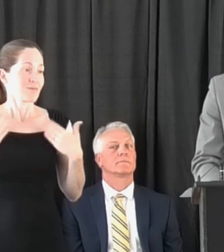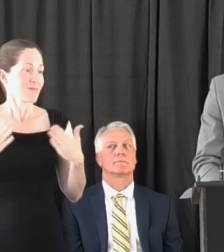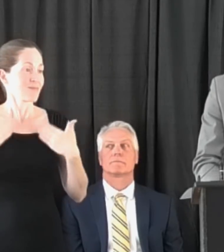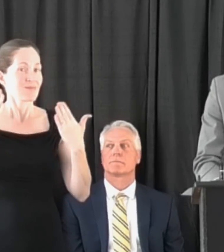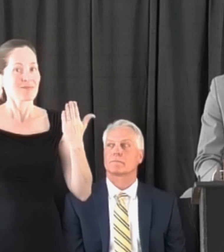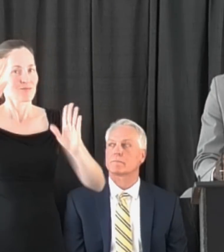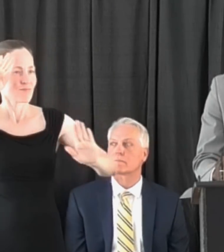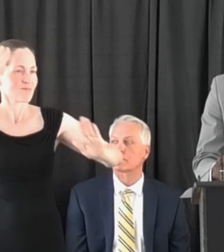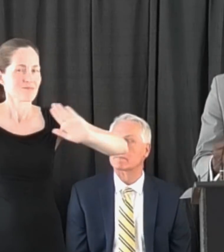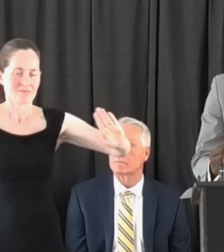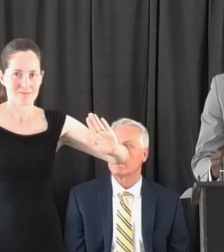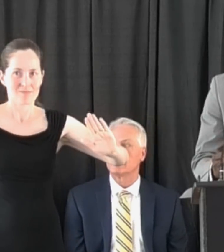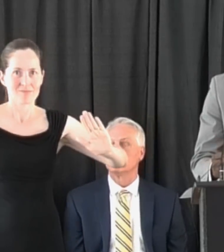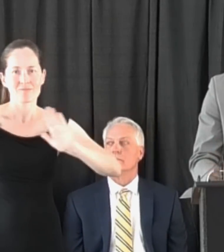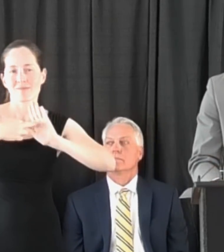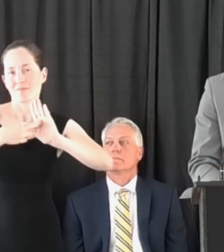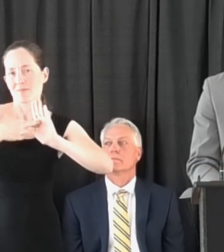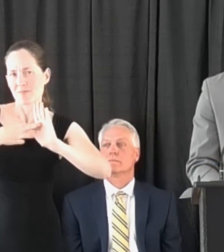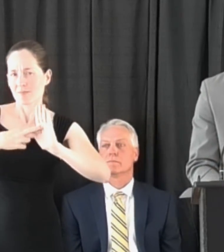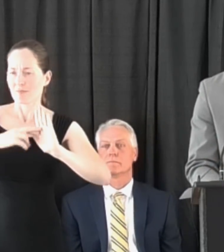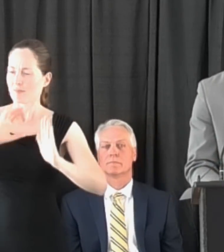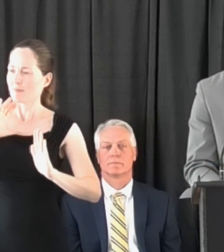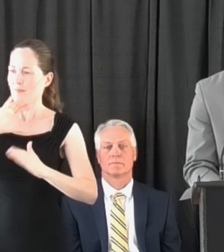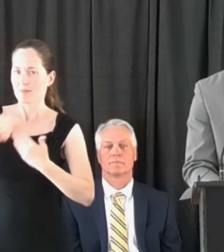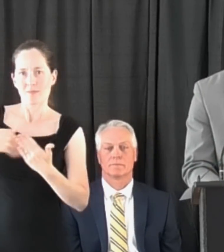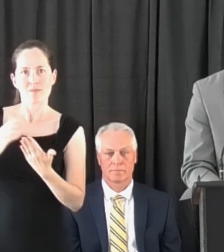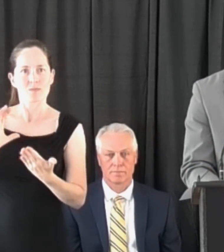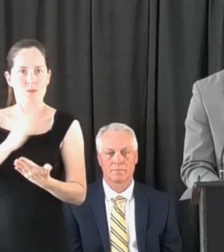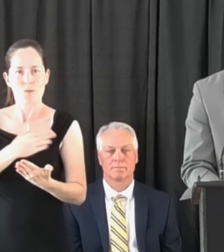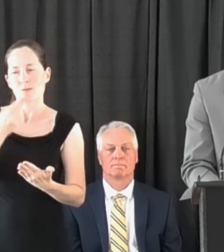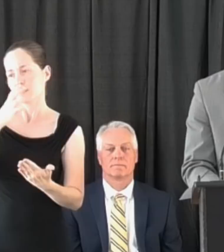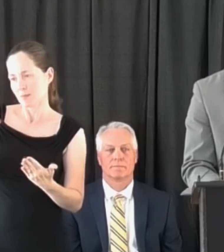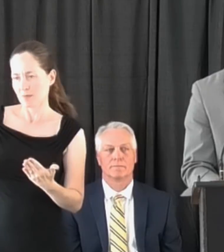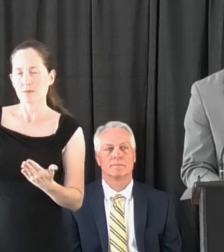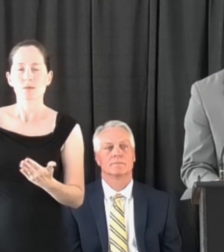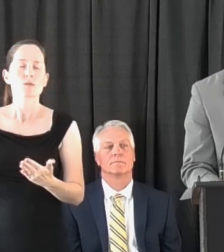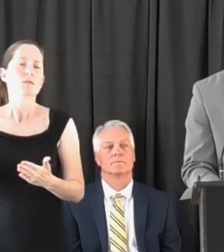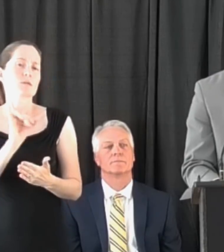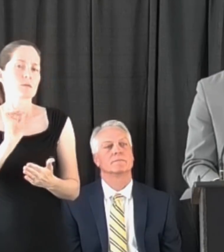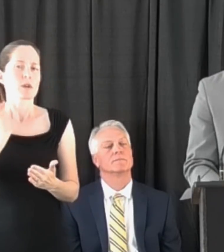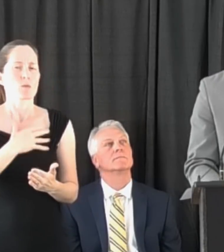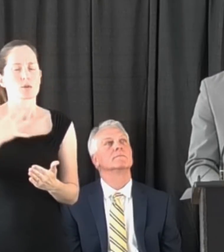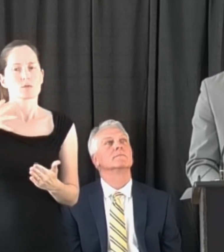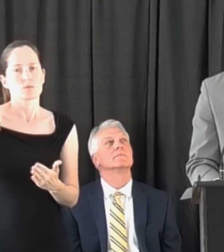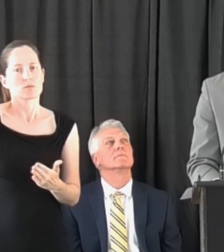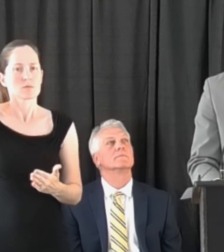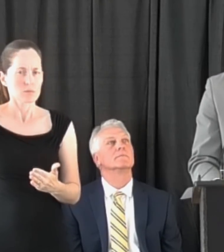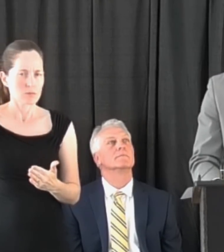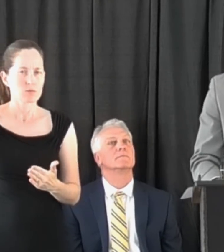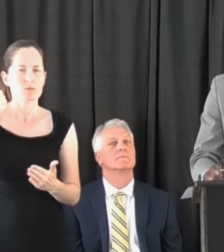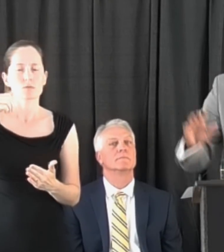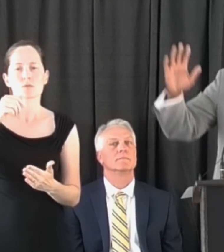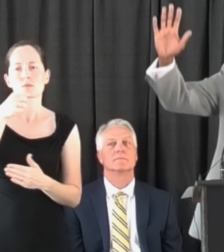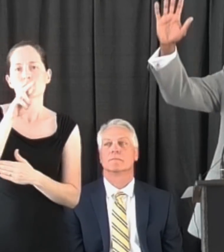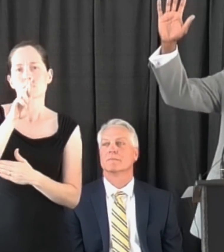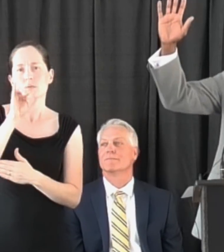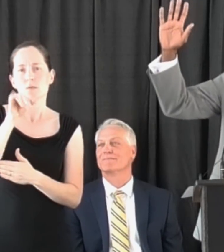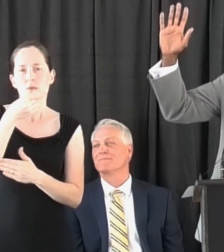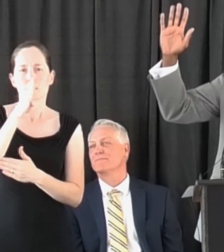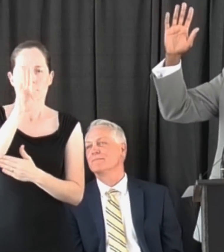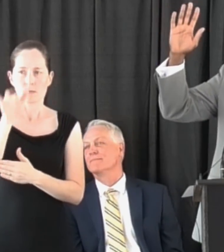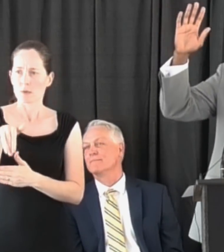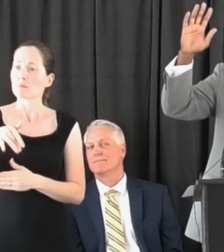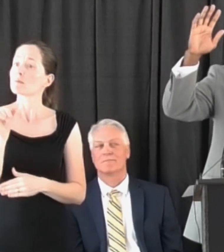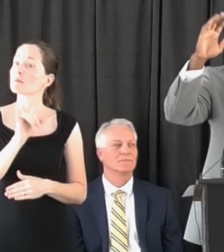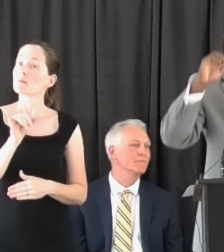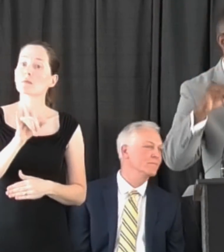County Council, and especially from our chair, Christiana Mercer Rigby. As mentioned earlier, we also have Councilman David Youngman here. I don't